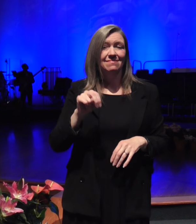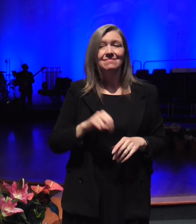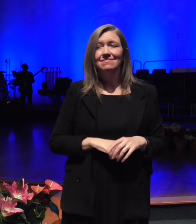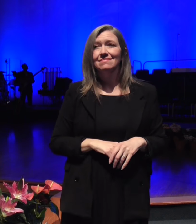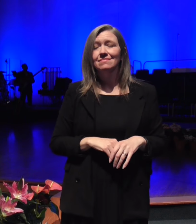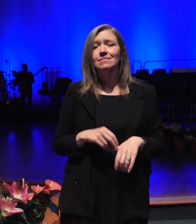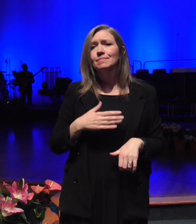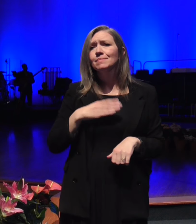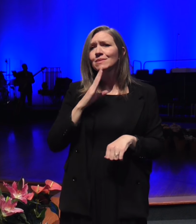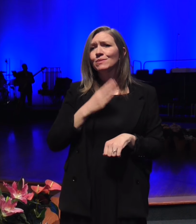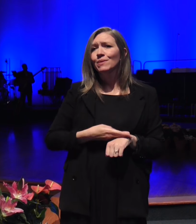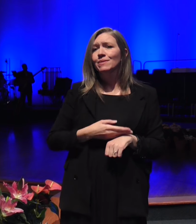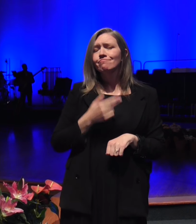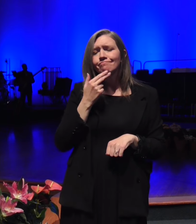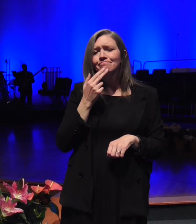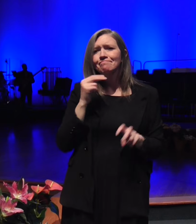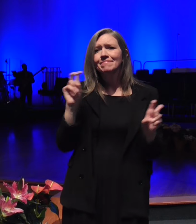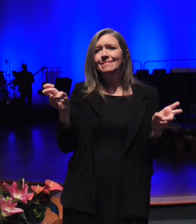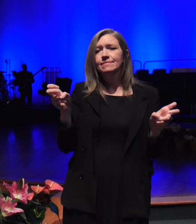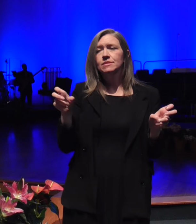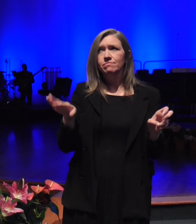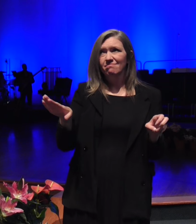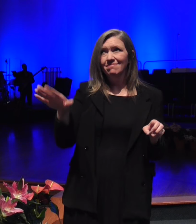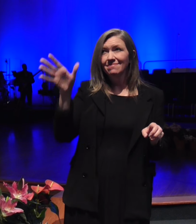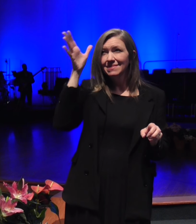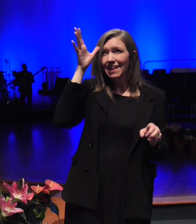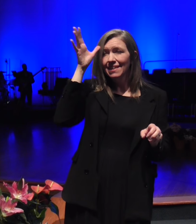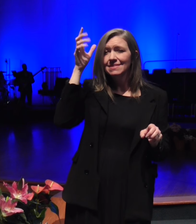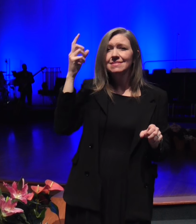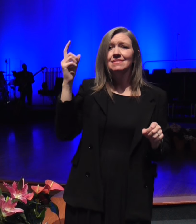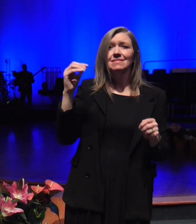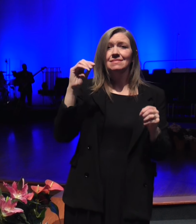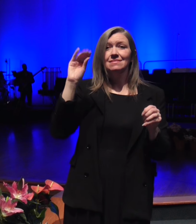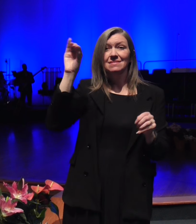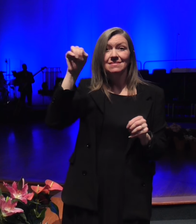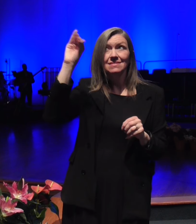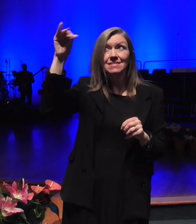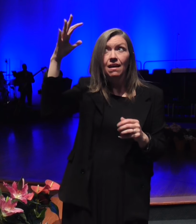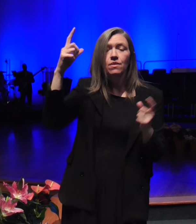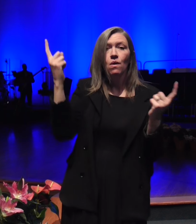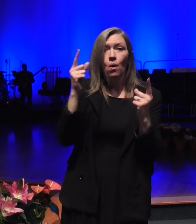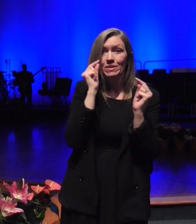My daughter has a little saying, "Daddy, the sun always wakes up."